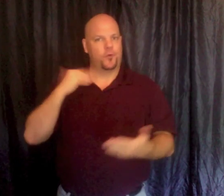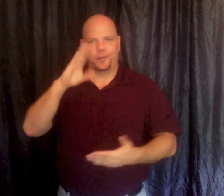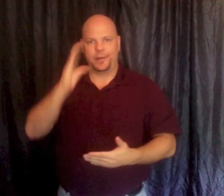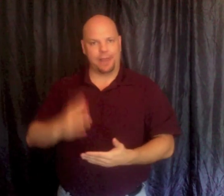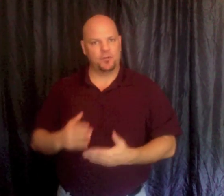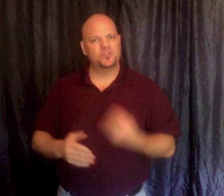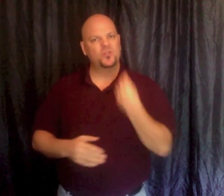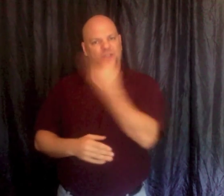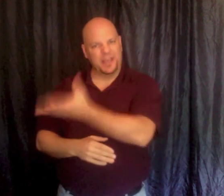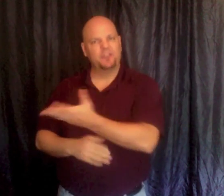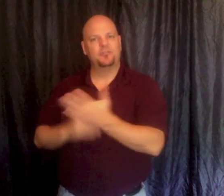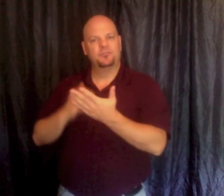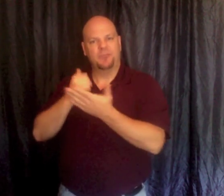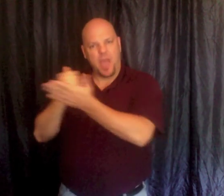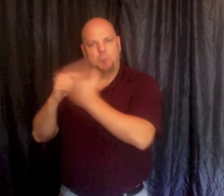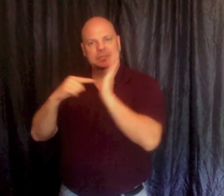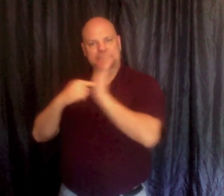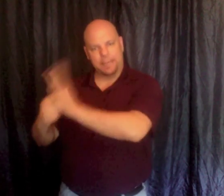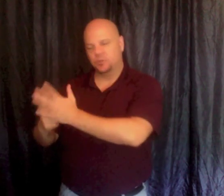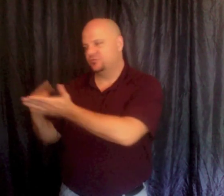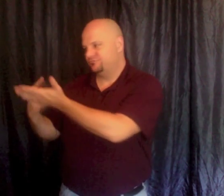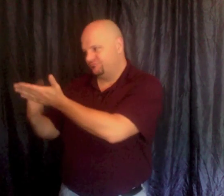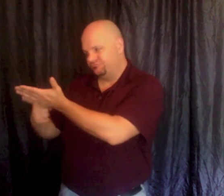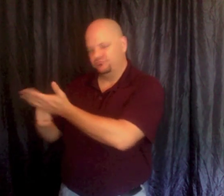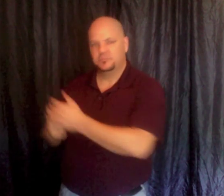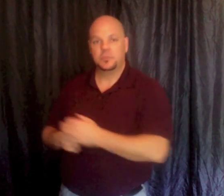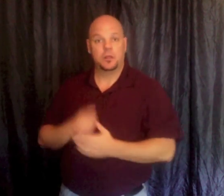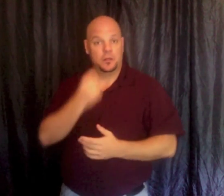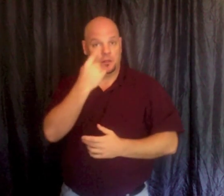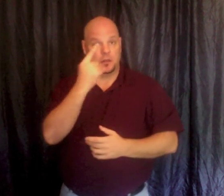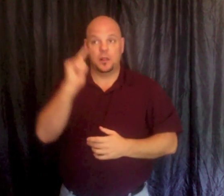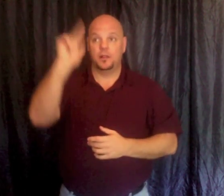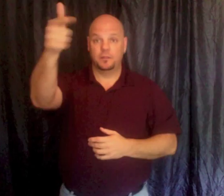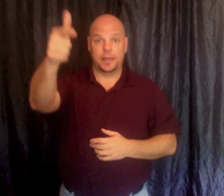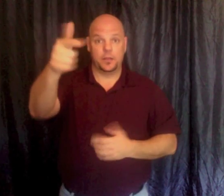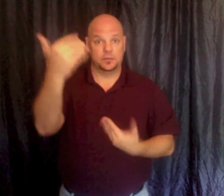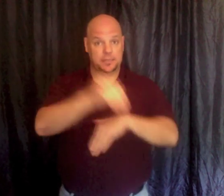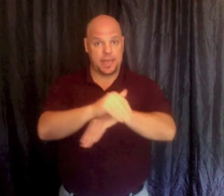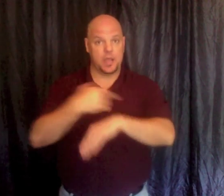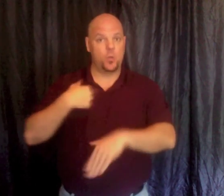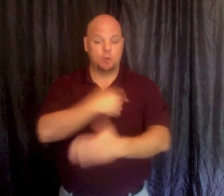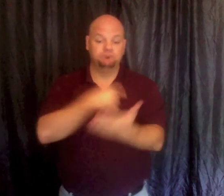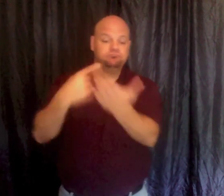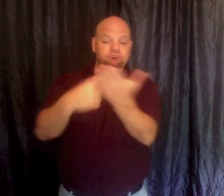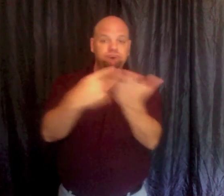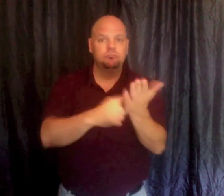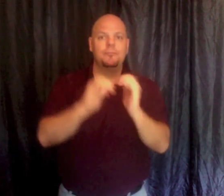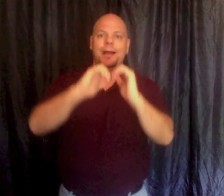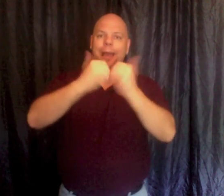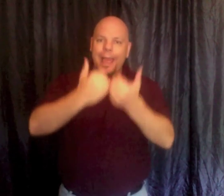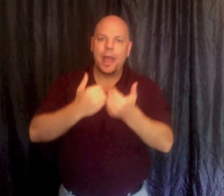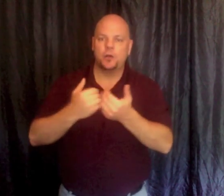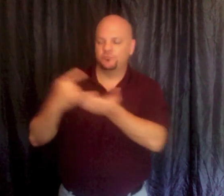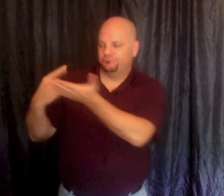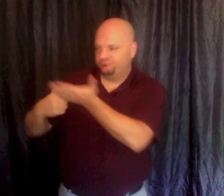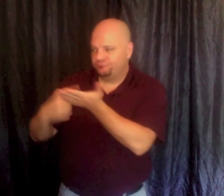And again, later on, we're going to talk about how you can talk about those things. The other thing